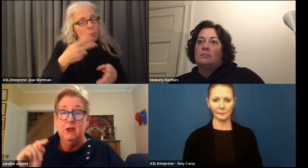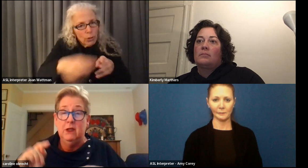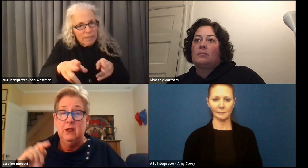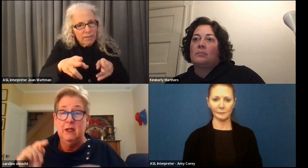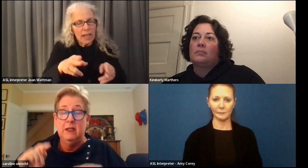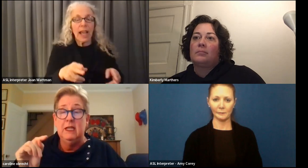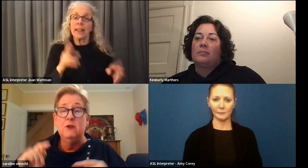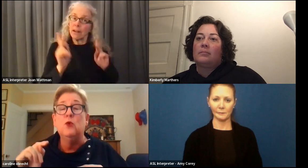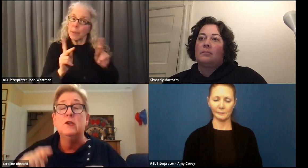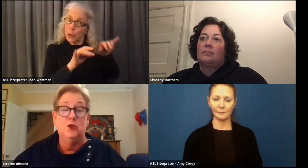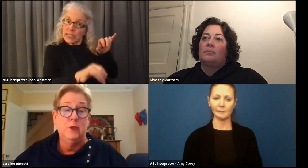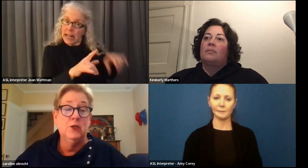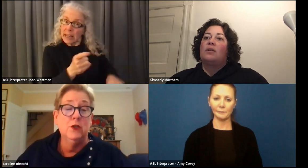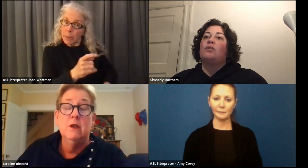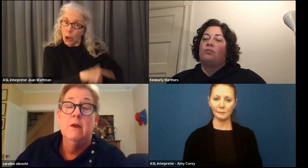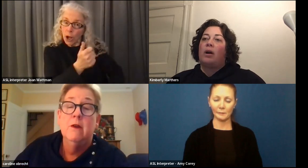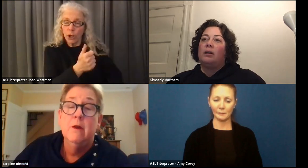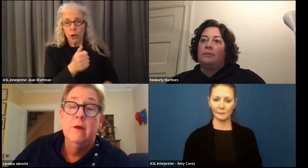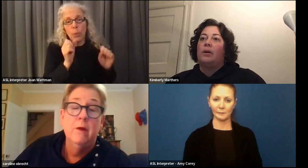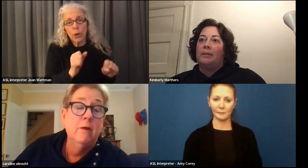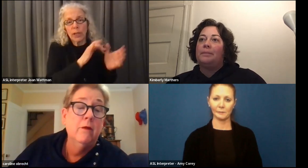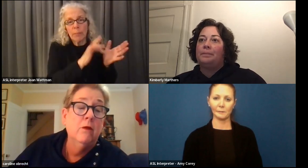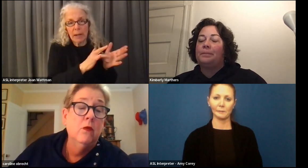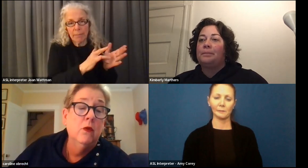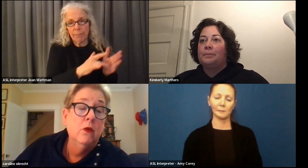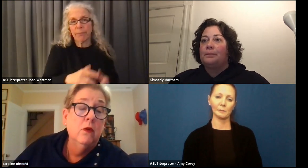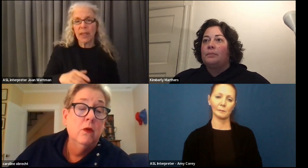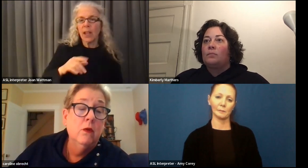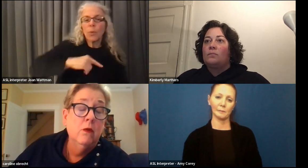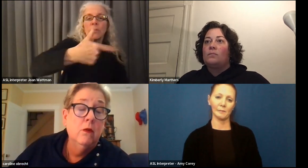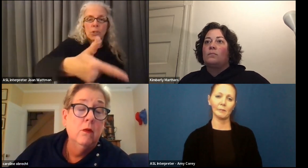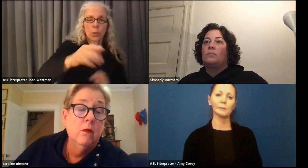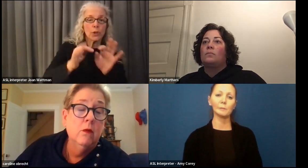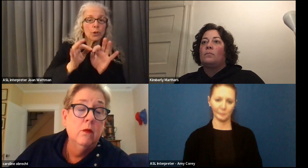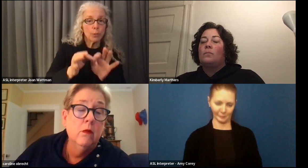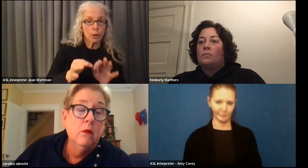kind of an either or situation. Right.